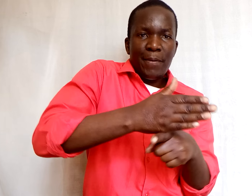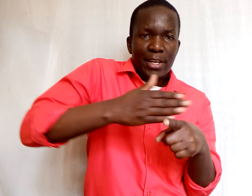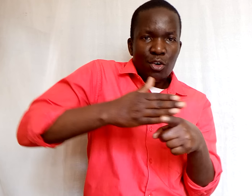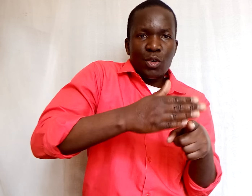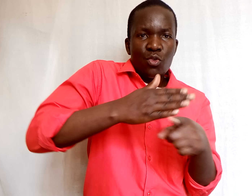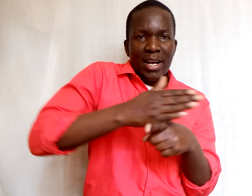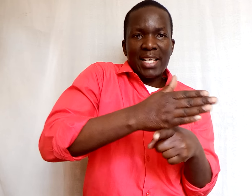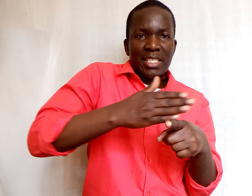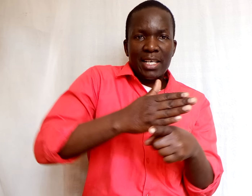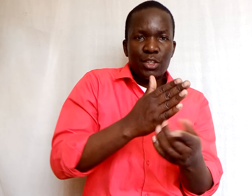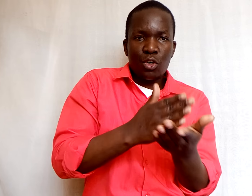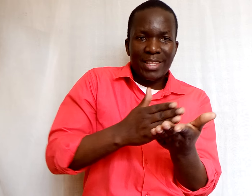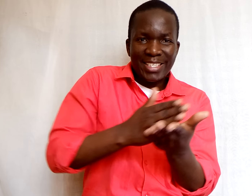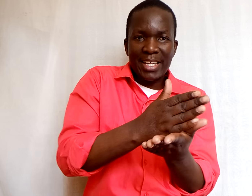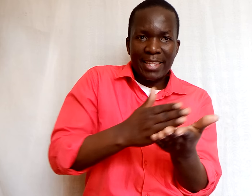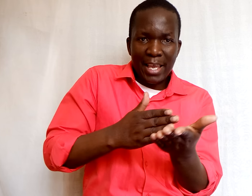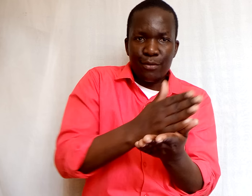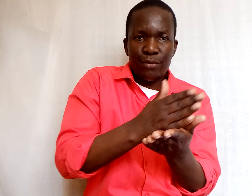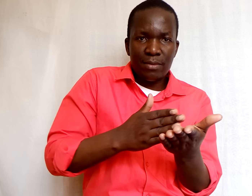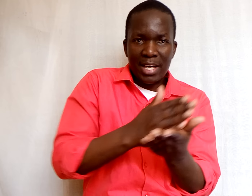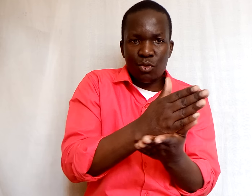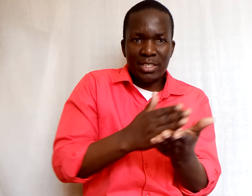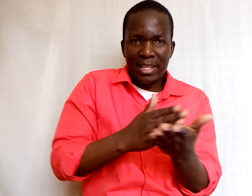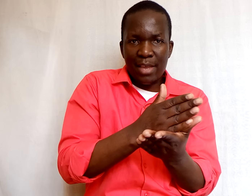Depending on what you are cutting, so this is the knife. That one is the knife.